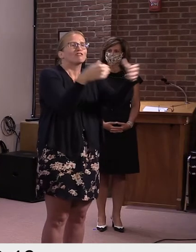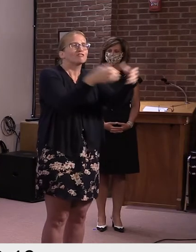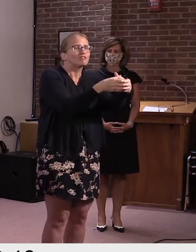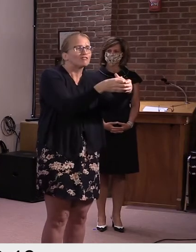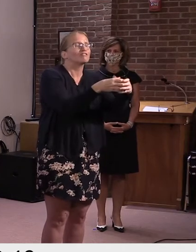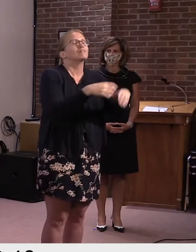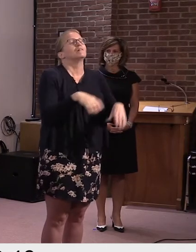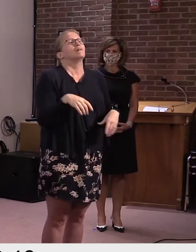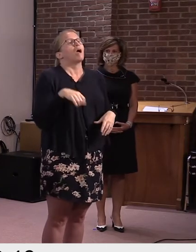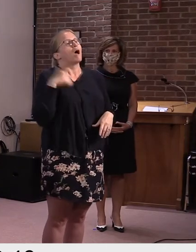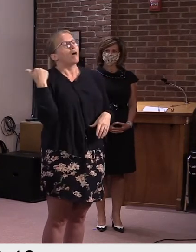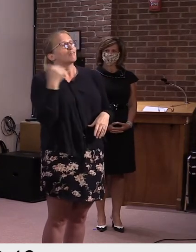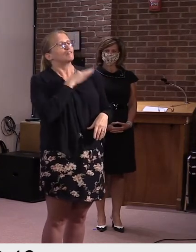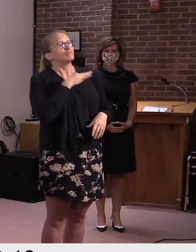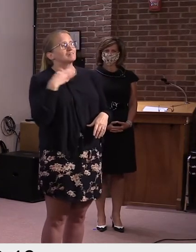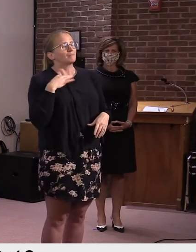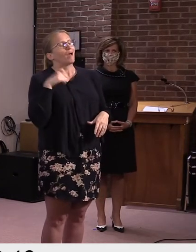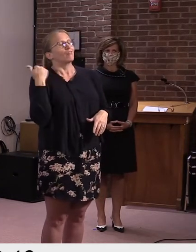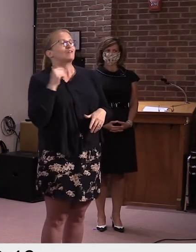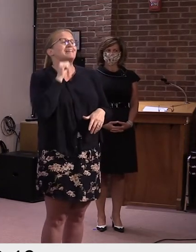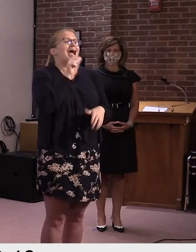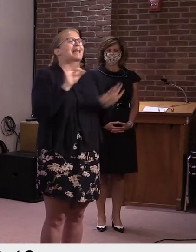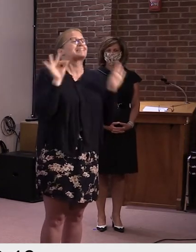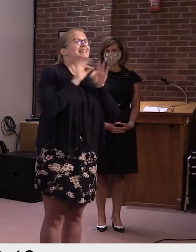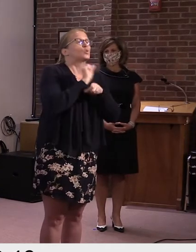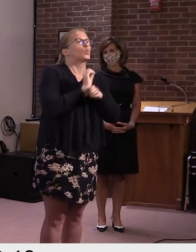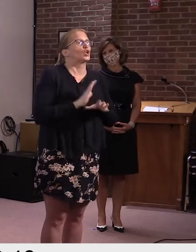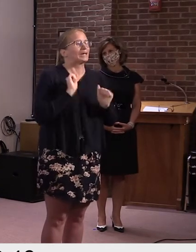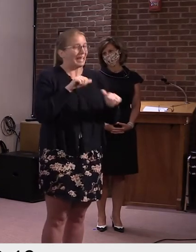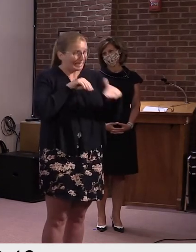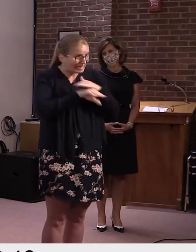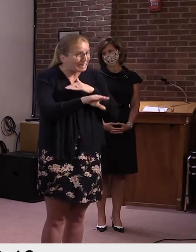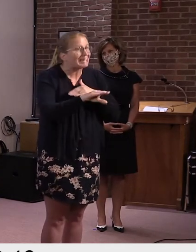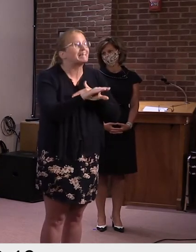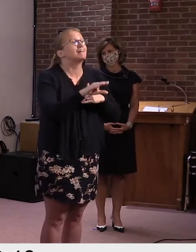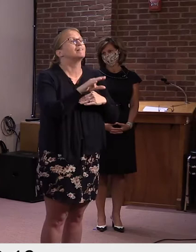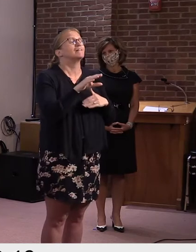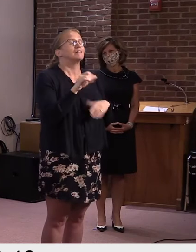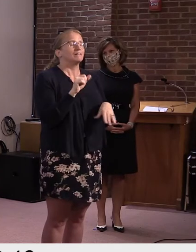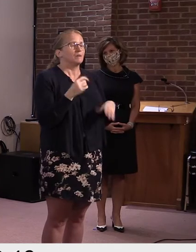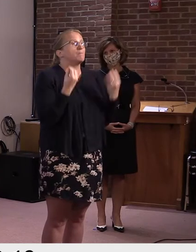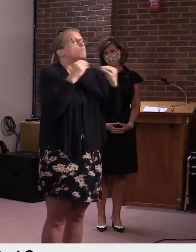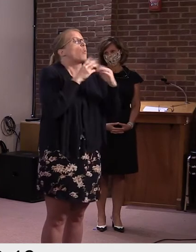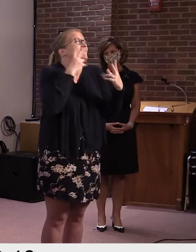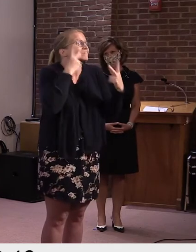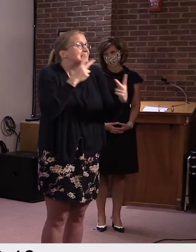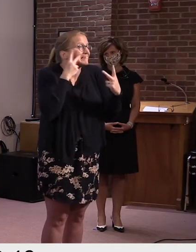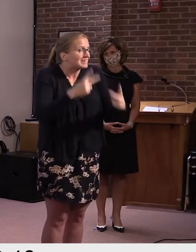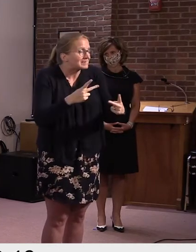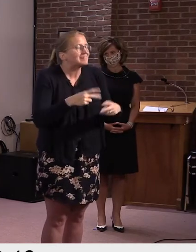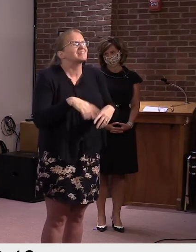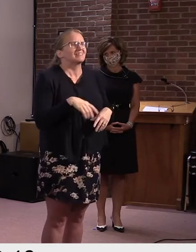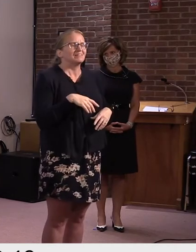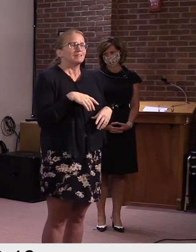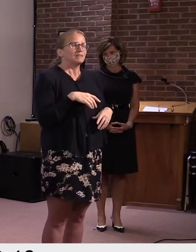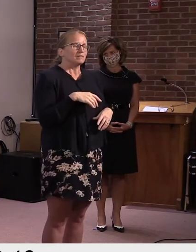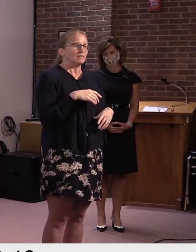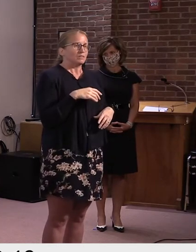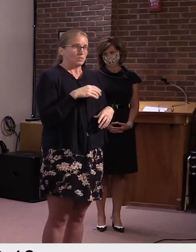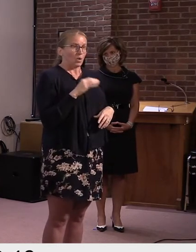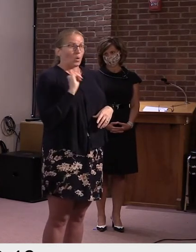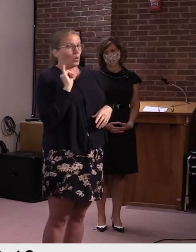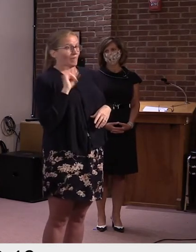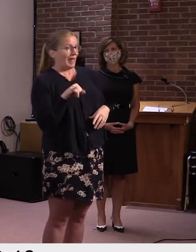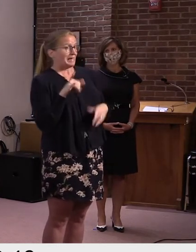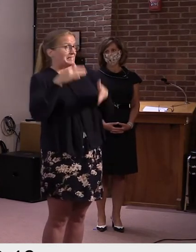facilities. It includes an increase in visitation. Those next phases will be linked to the